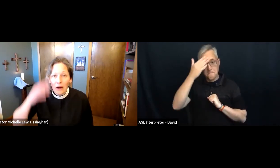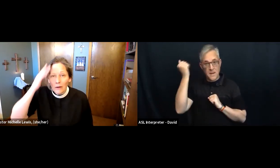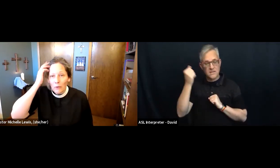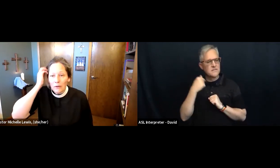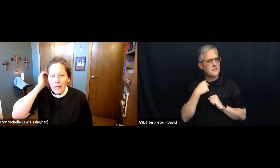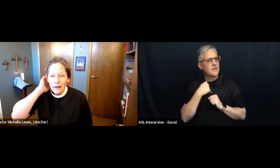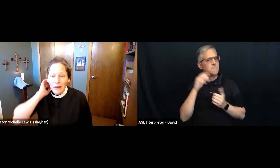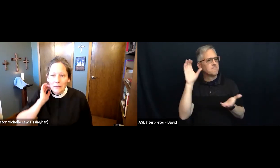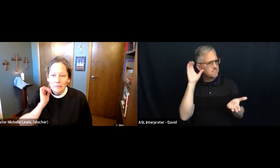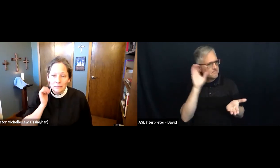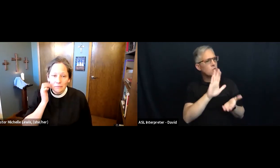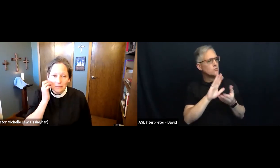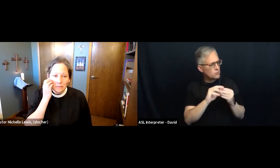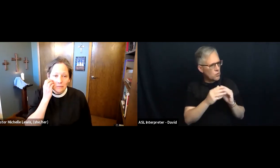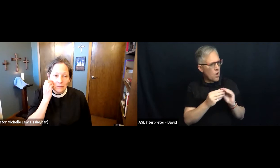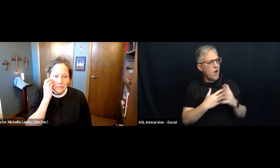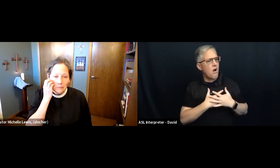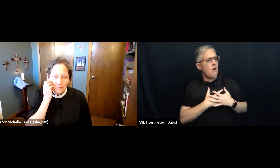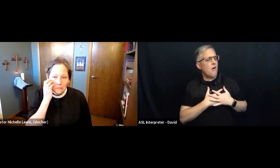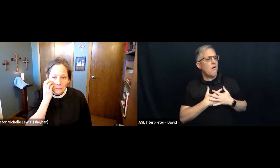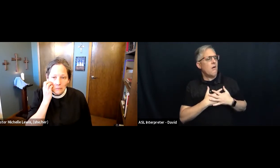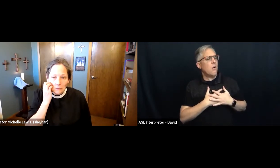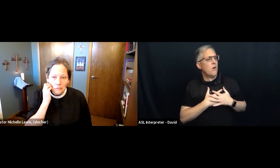we are more like God.